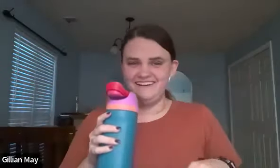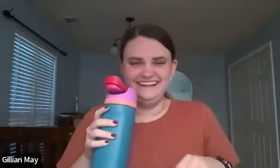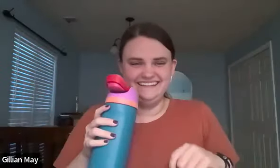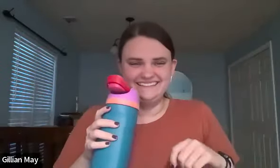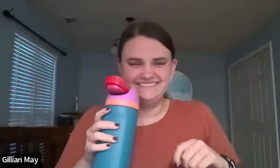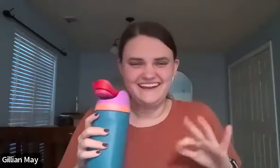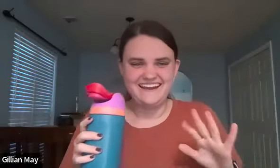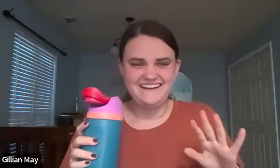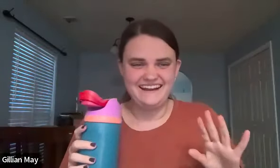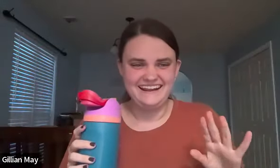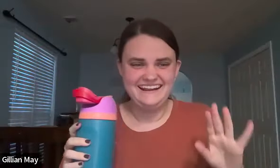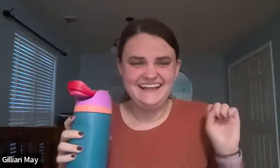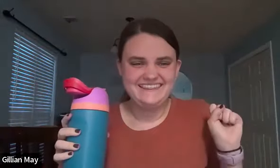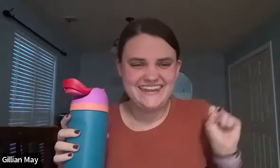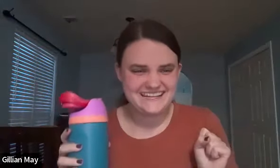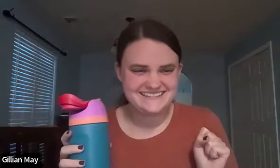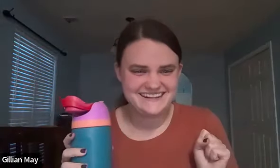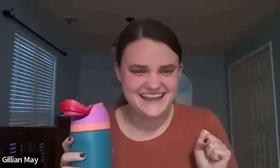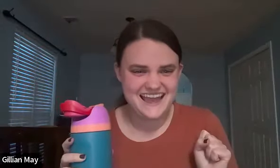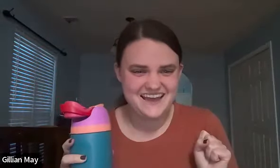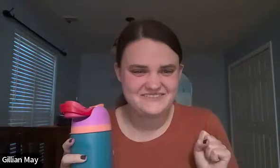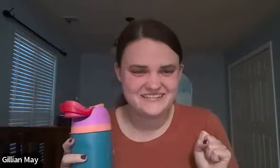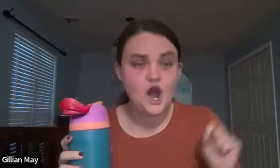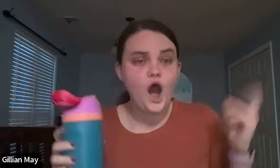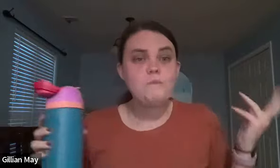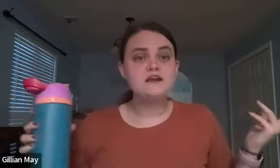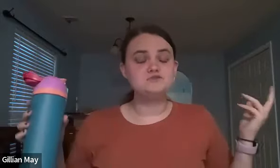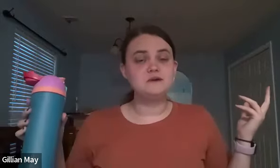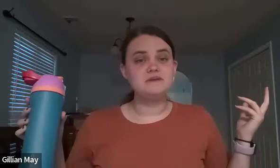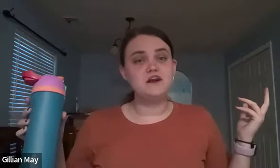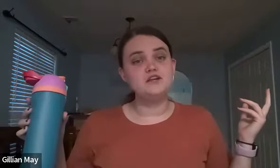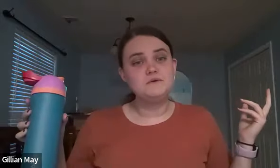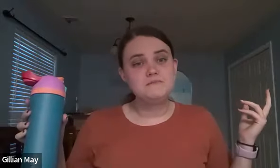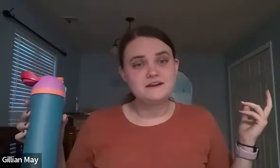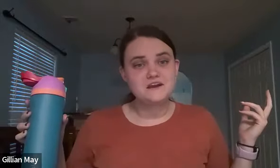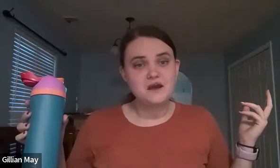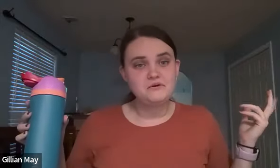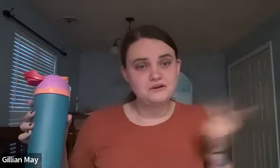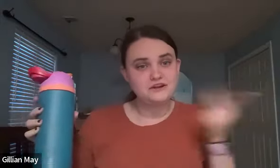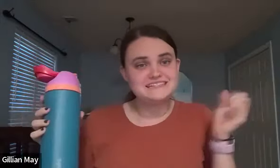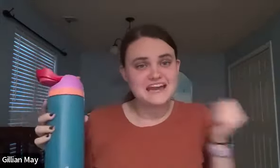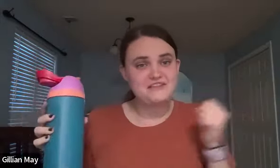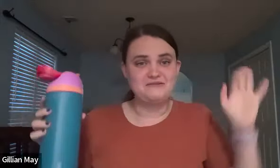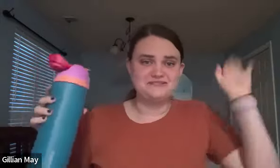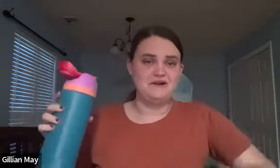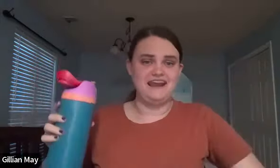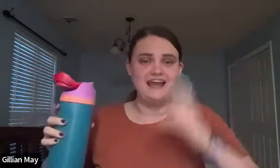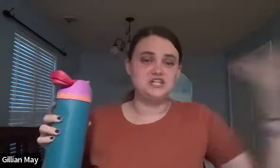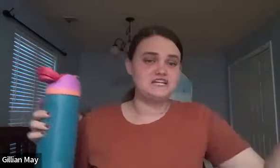All right. The next one I have is, oh my gosh, wait a minute. Are you a married couple? Are y'all together? Oh, sorry. I just